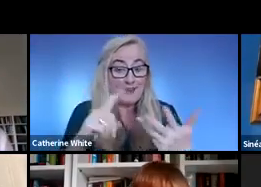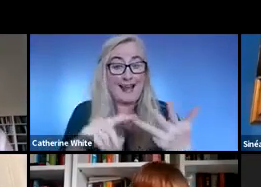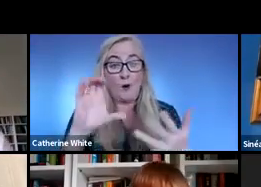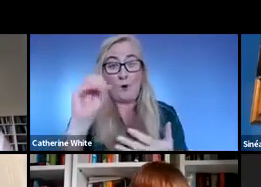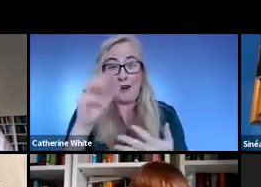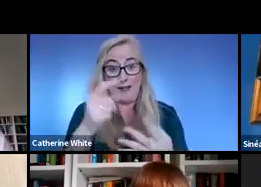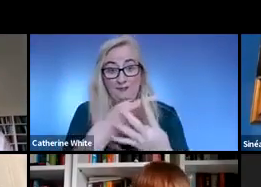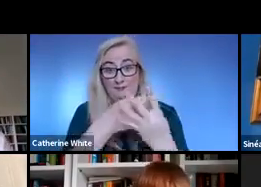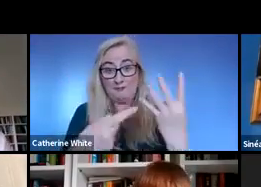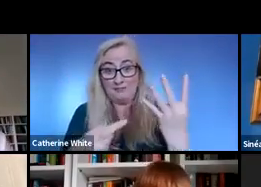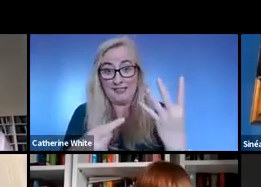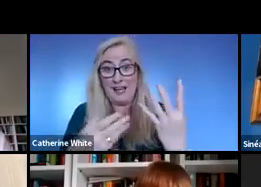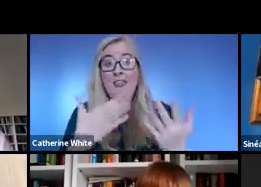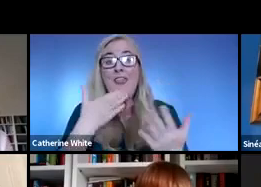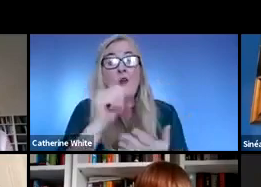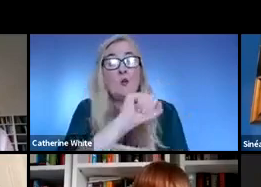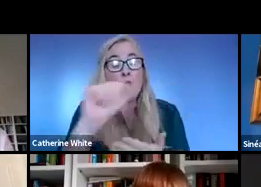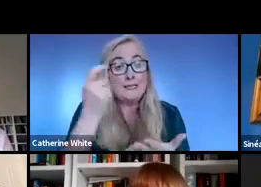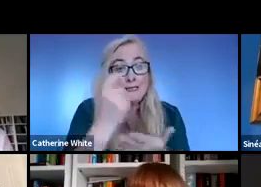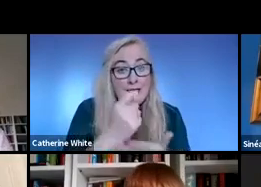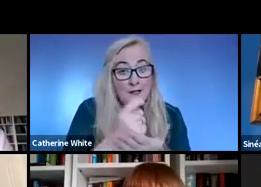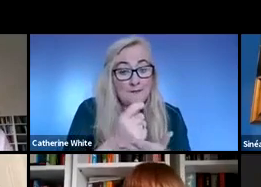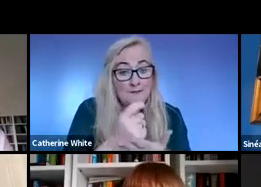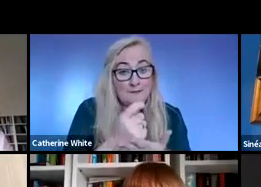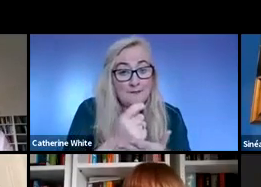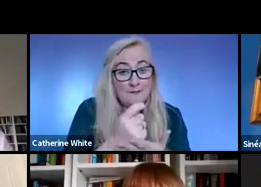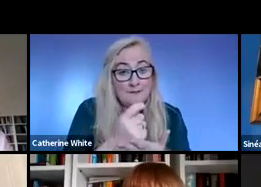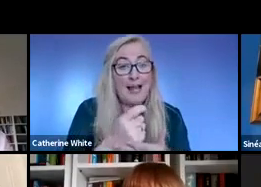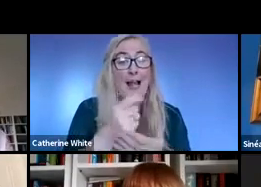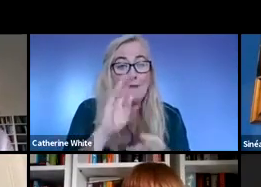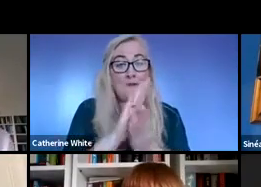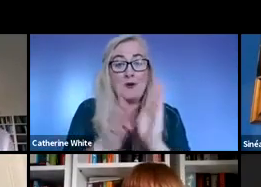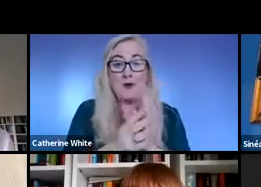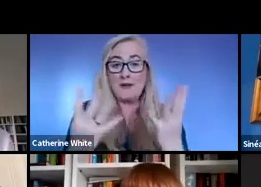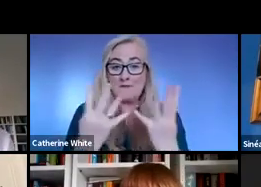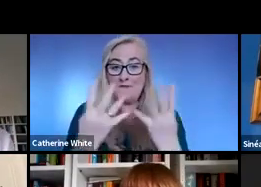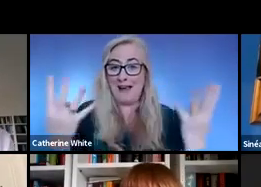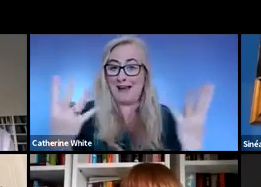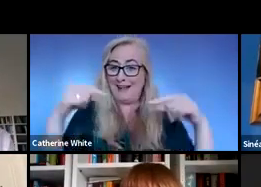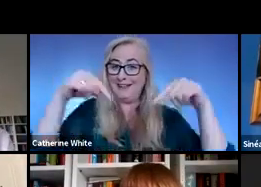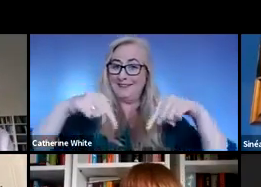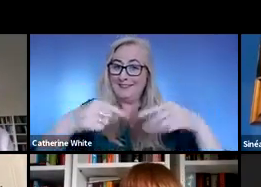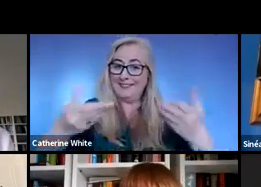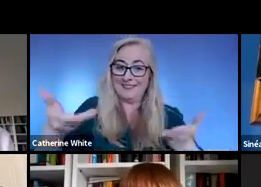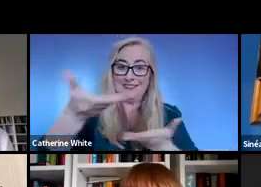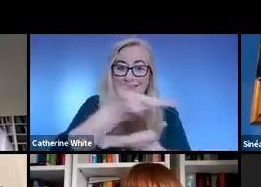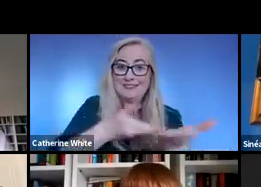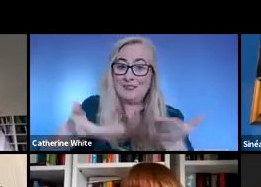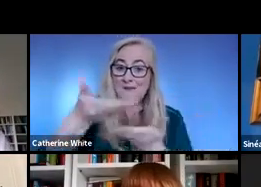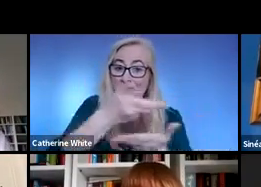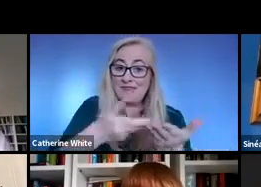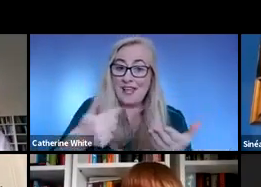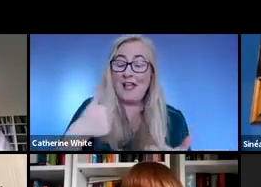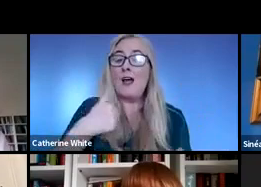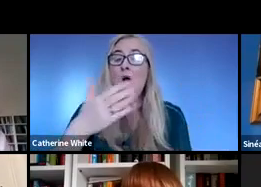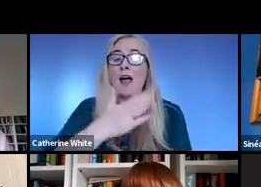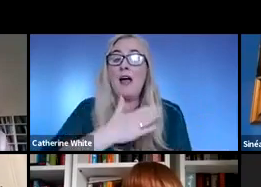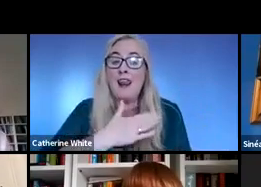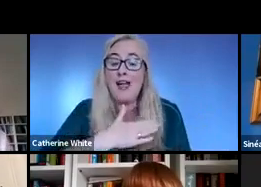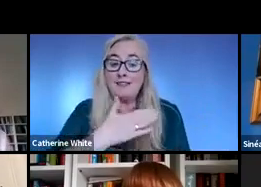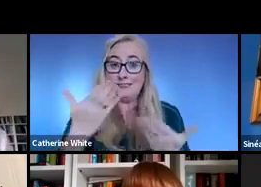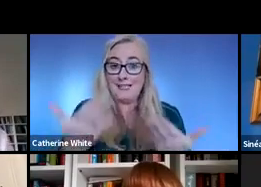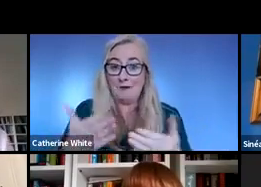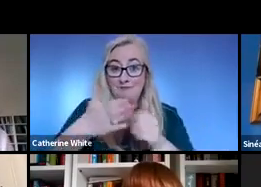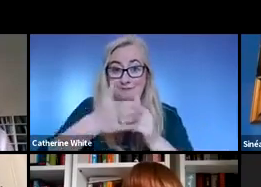Colette, for your time and for being panelists in this conversation. I would like to now close